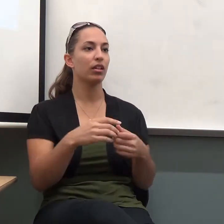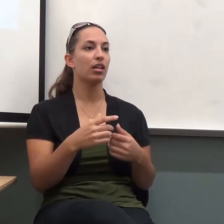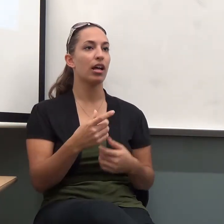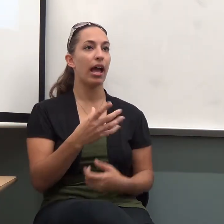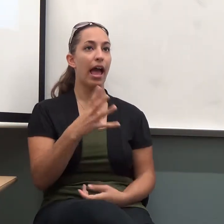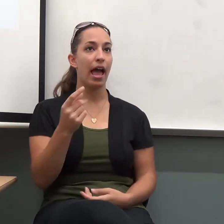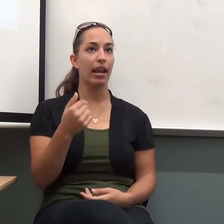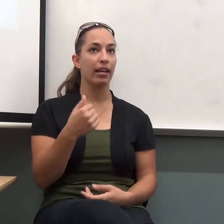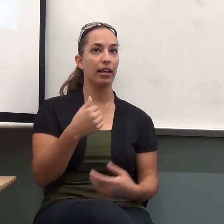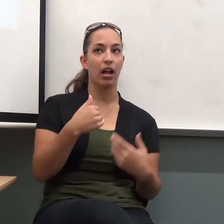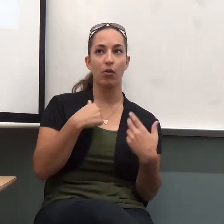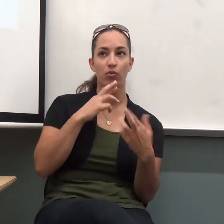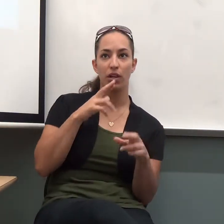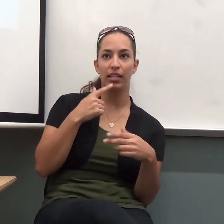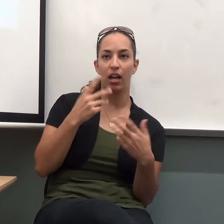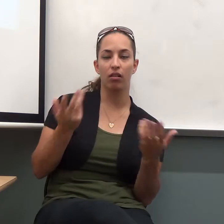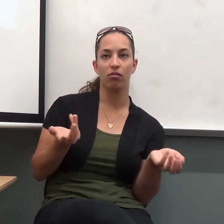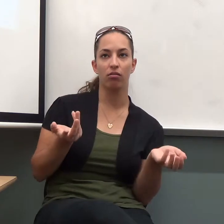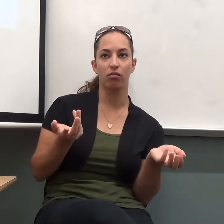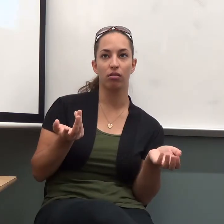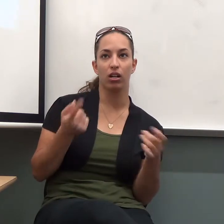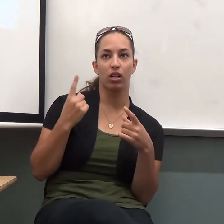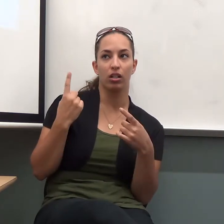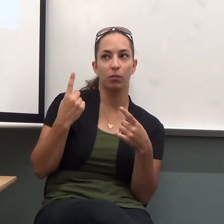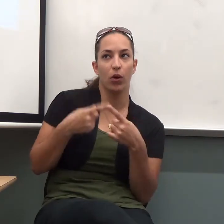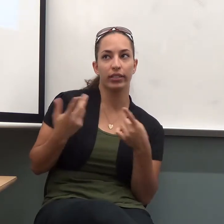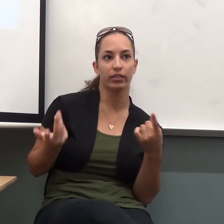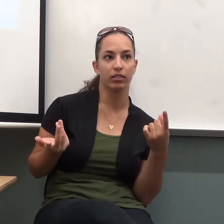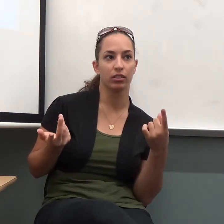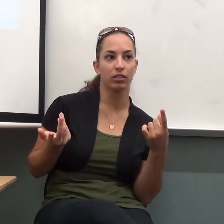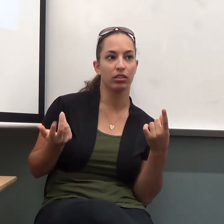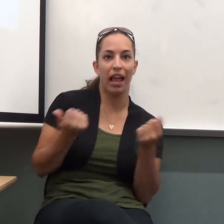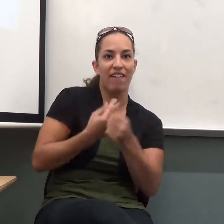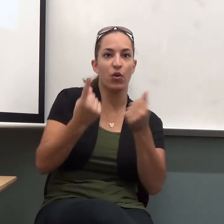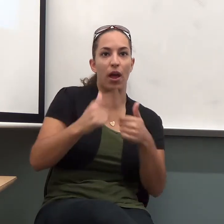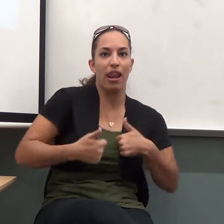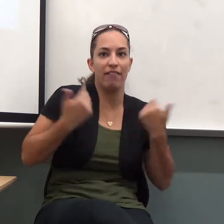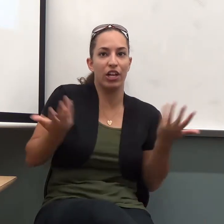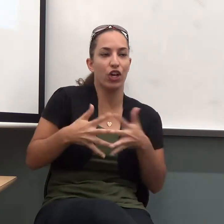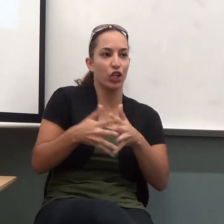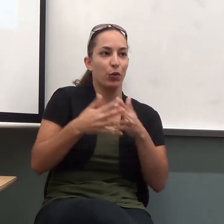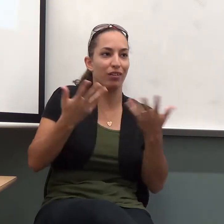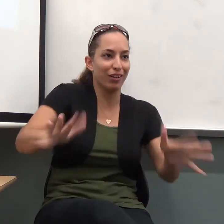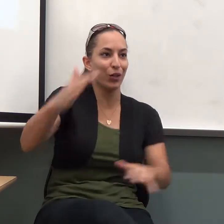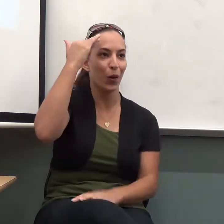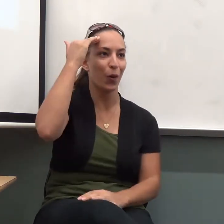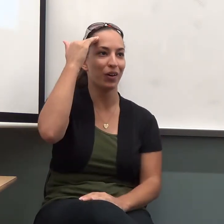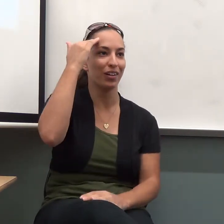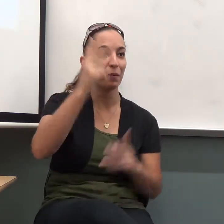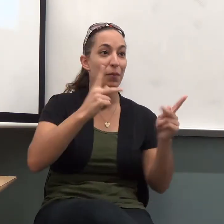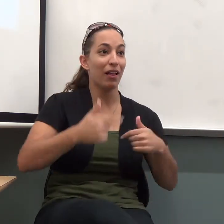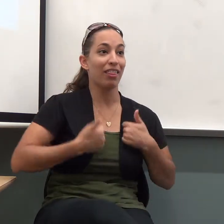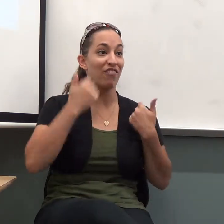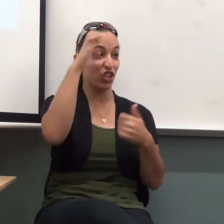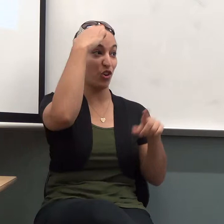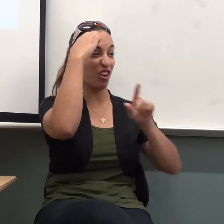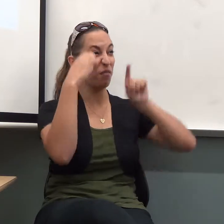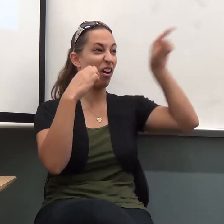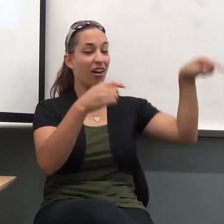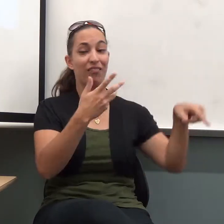is, I know this. Everybody who lives in the United States knows this. People who live in Europe even know this. Halloween, All Saints Day. These are